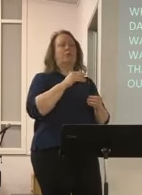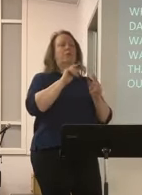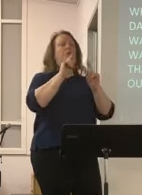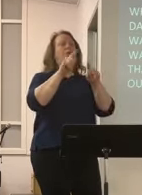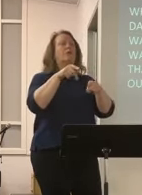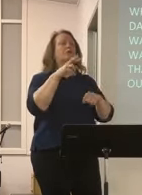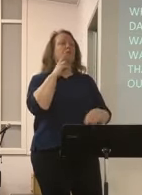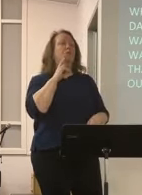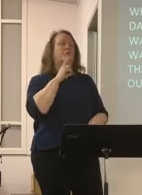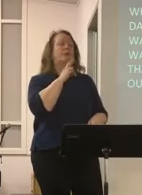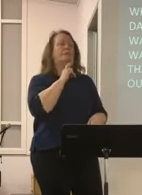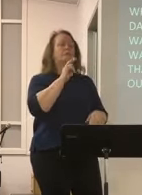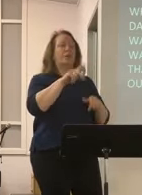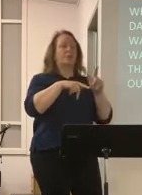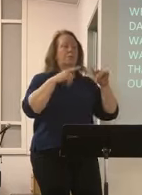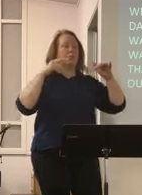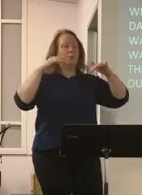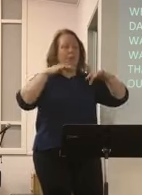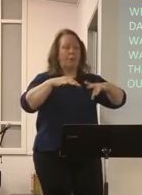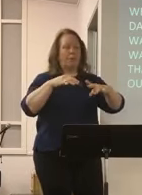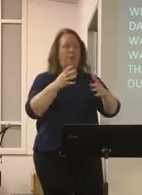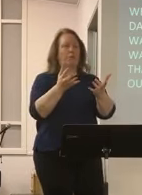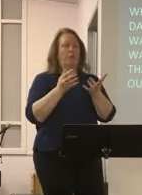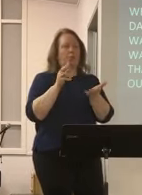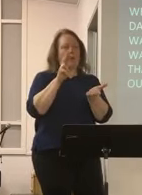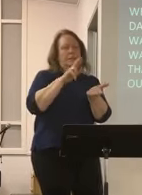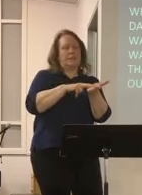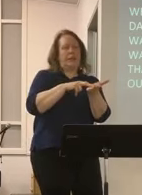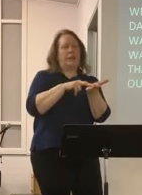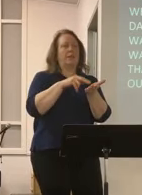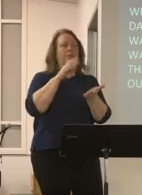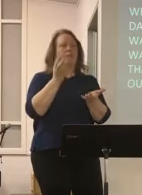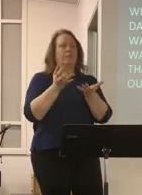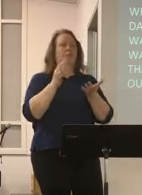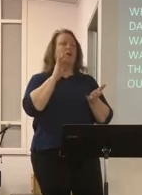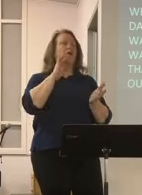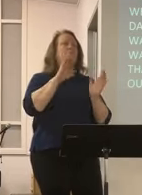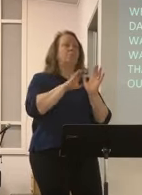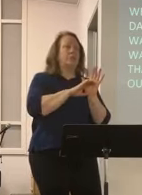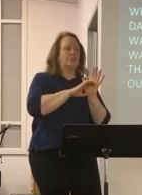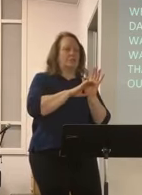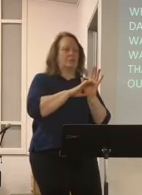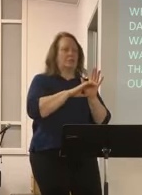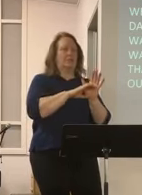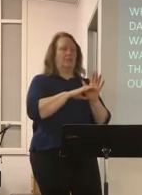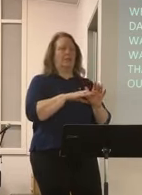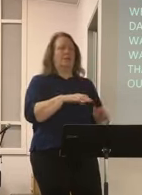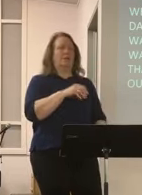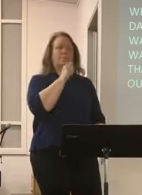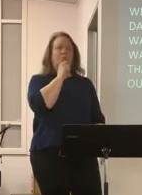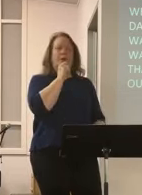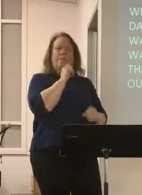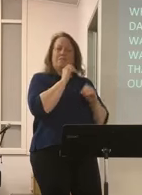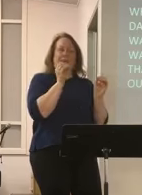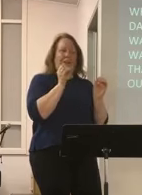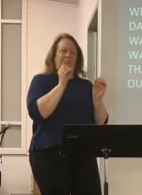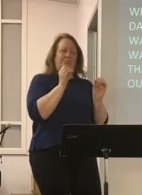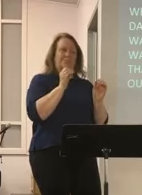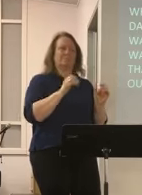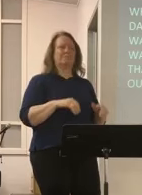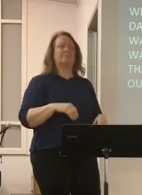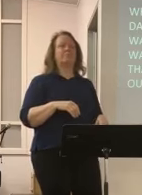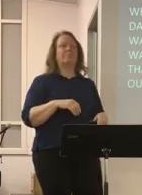to you. They want an autograph. They want a picture. You have no privacy. And so Jesus now,